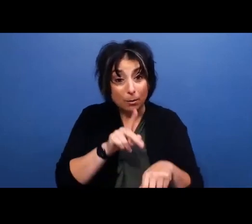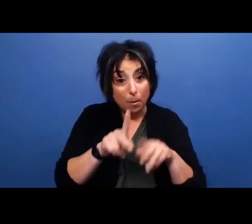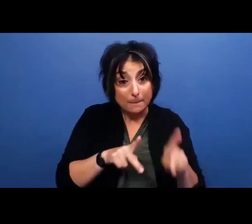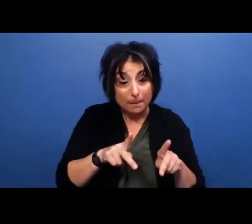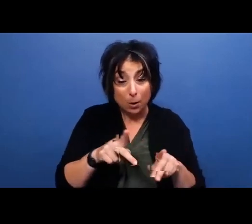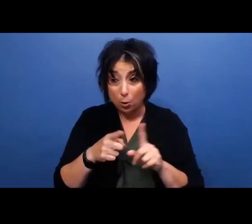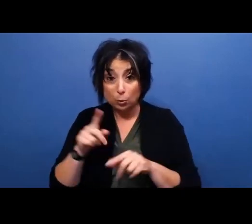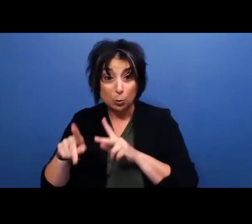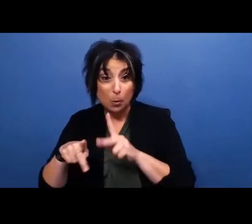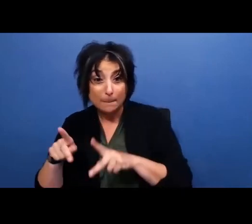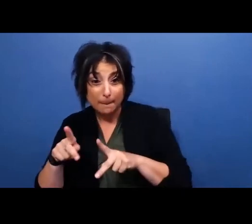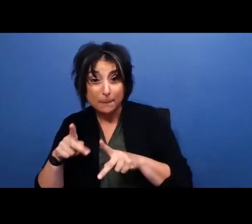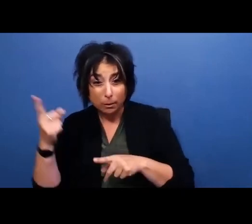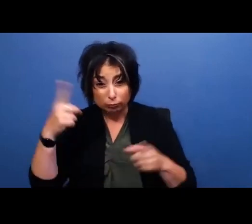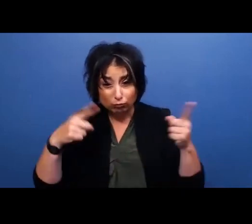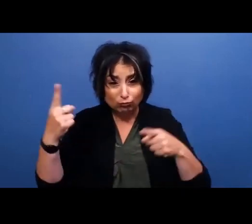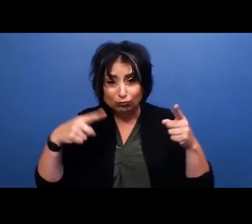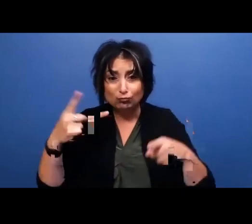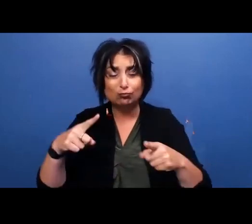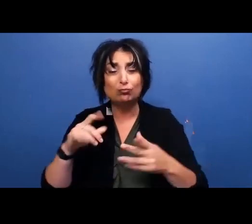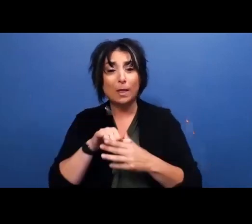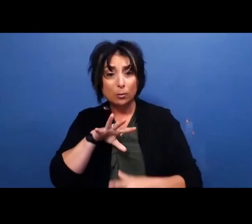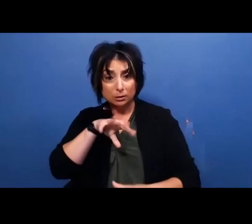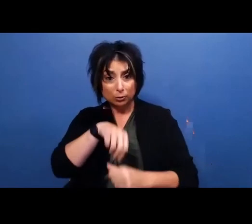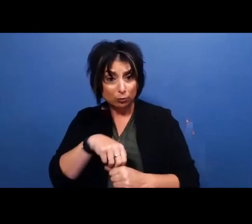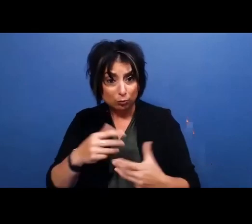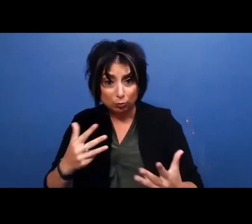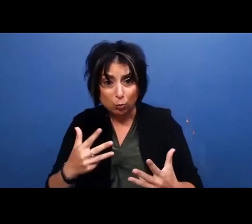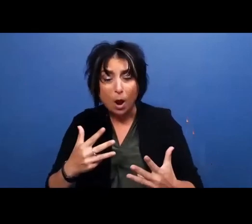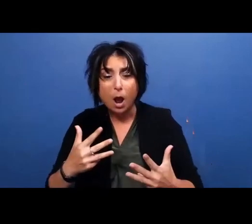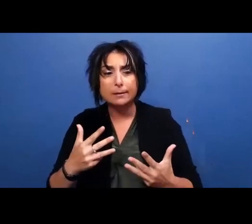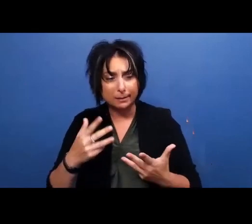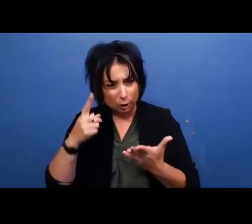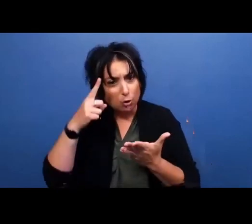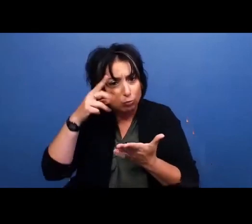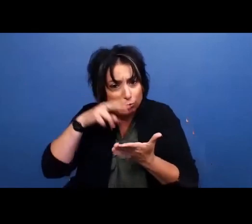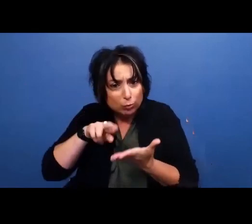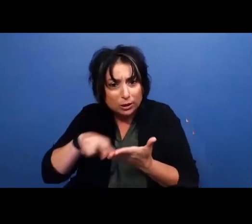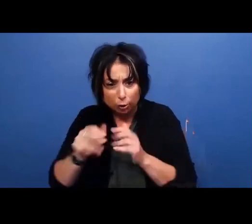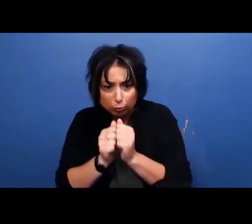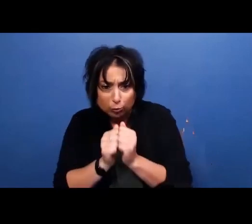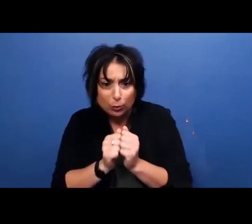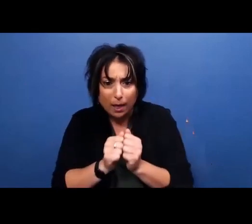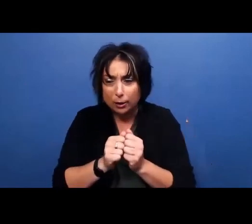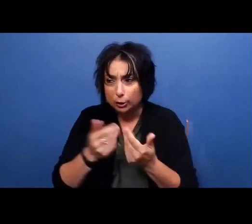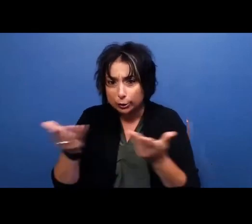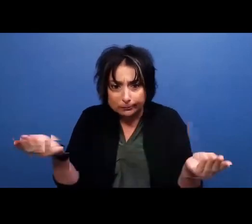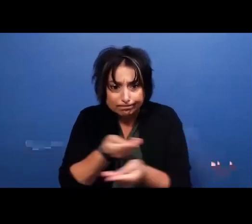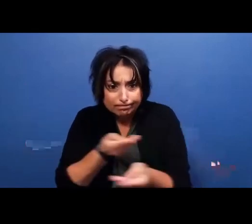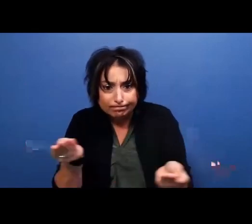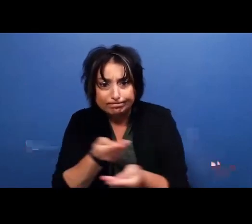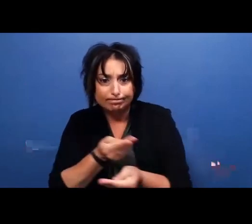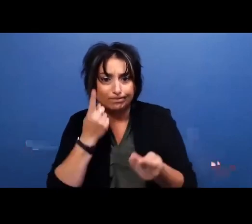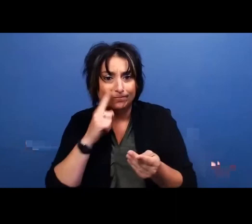diplomacy that was inclusive of research, collaborative research for advancing knowledge